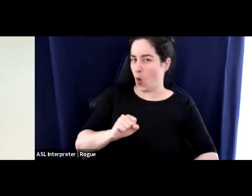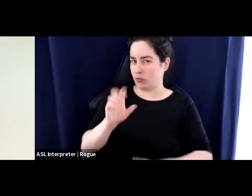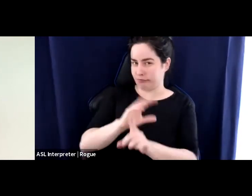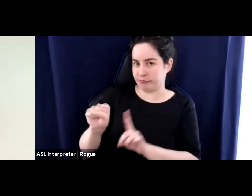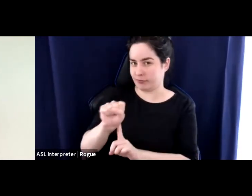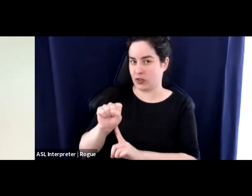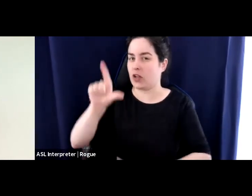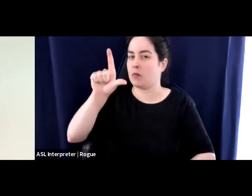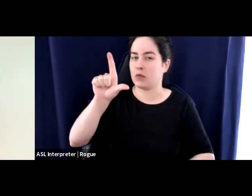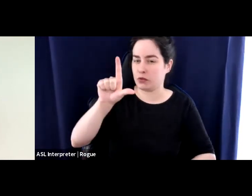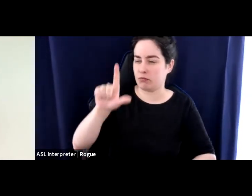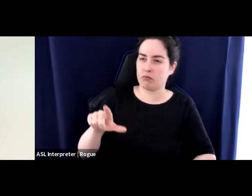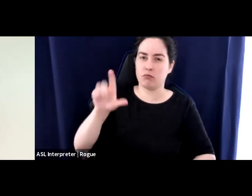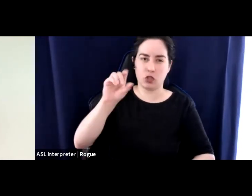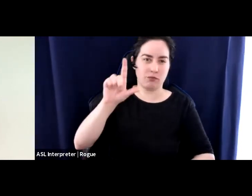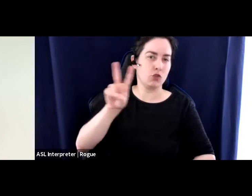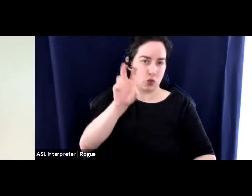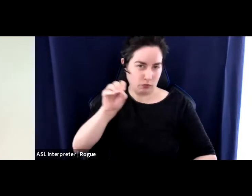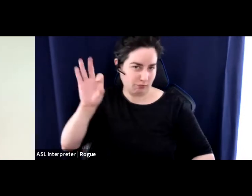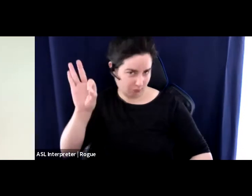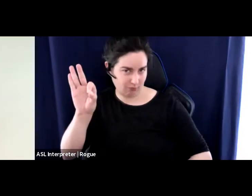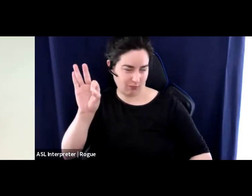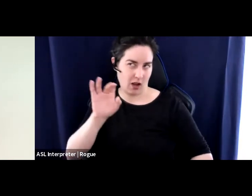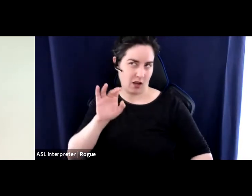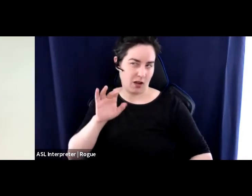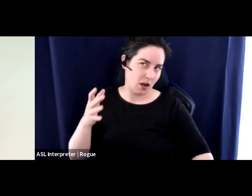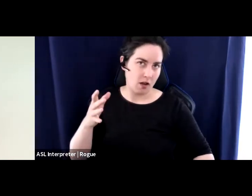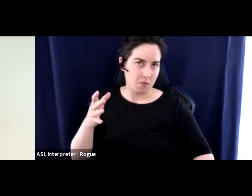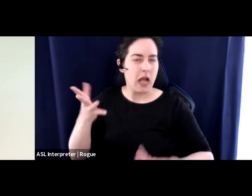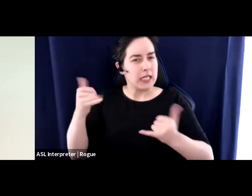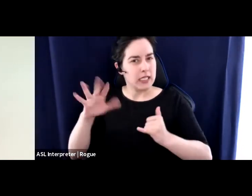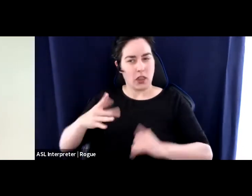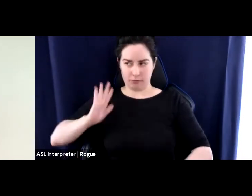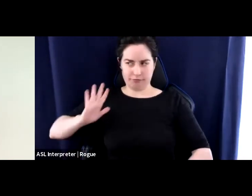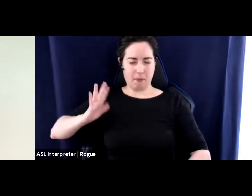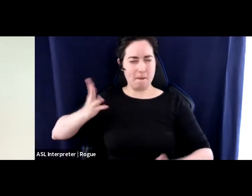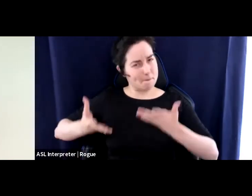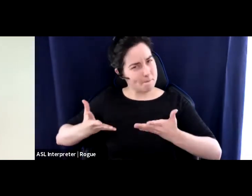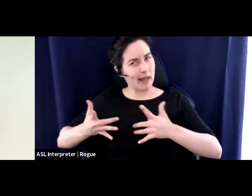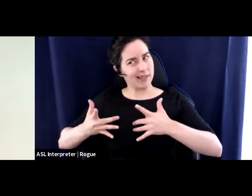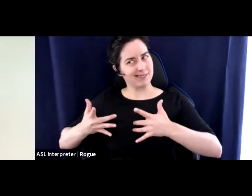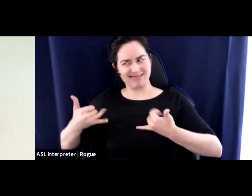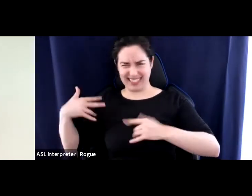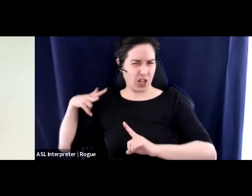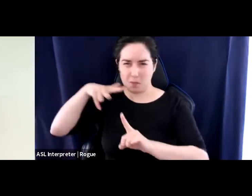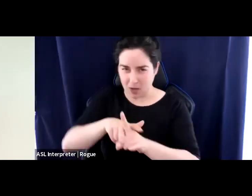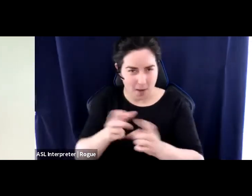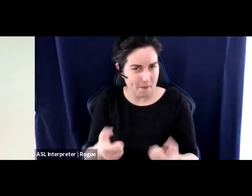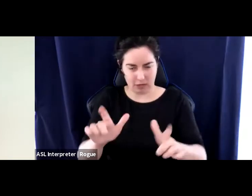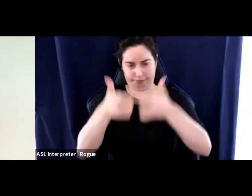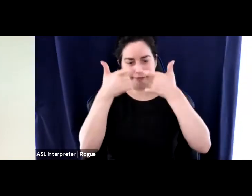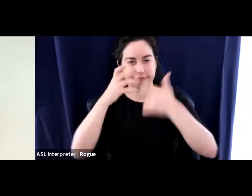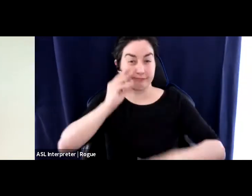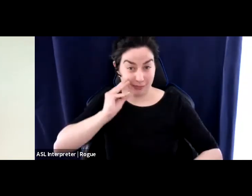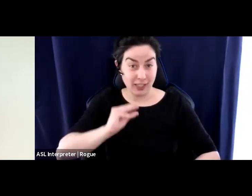it helps us to understand some of the barriers that women still experience in the justice system today. So this